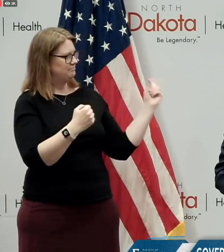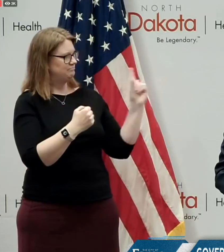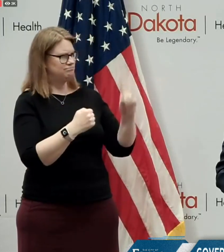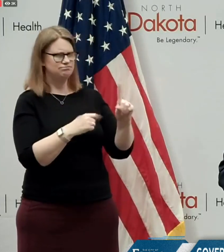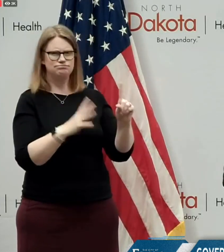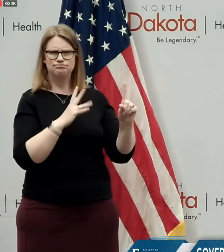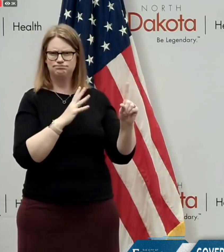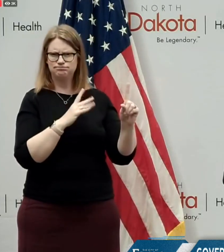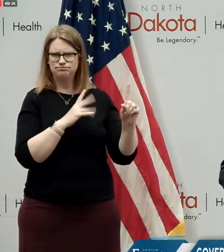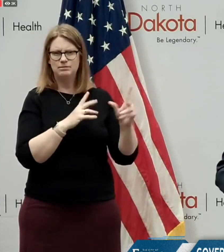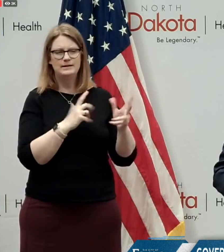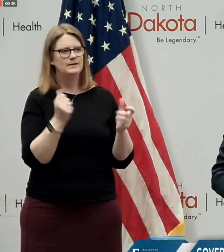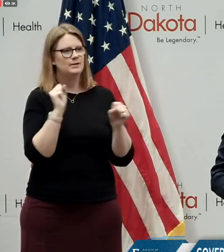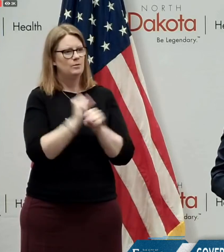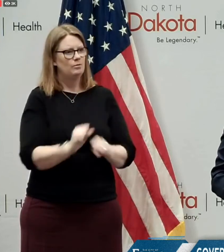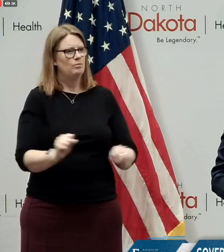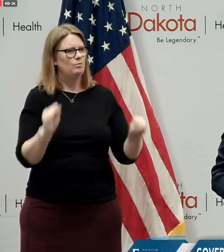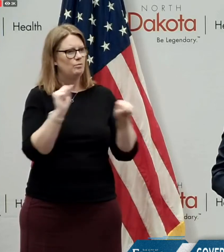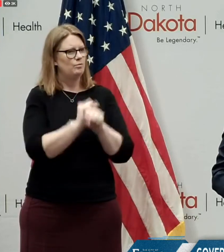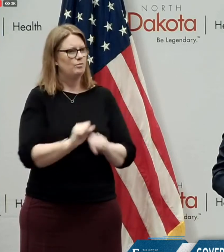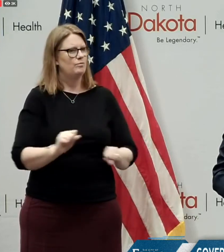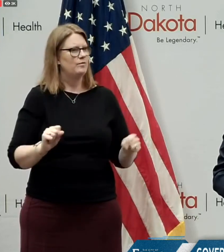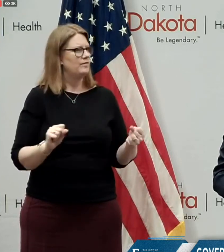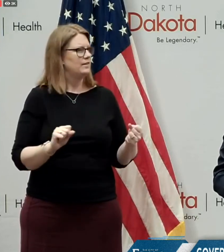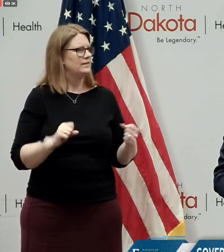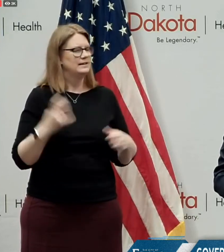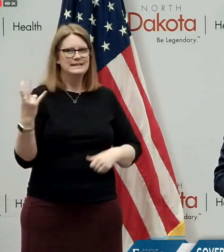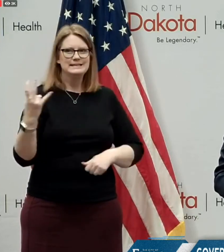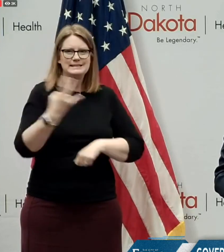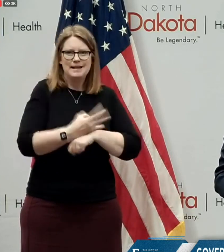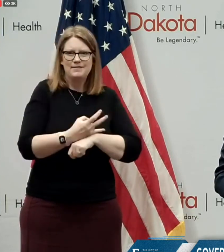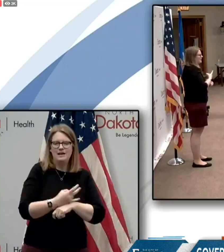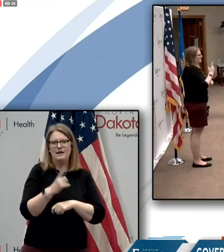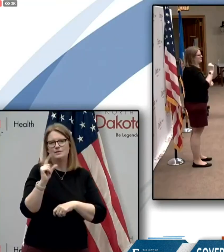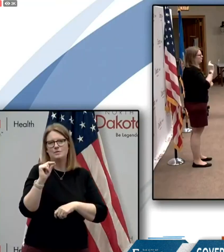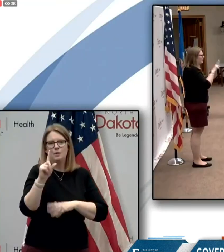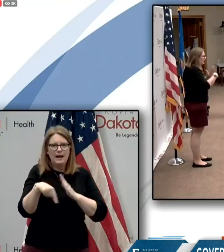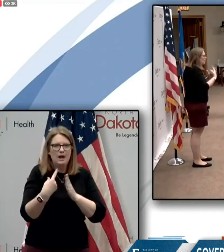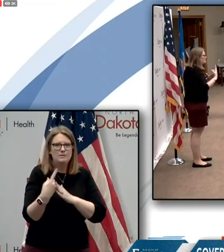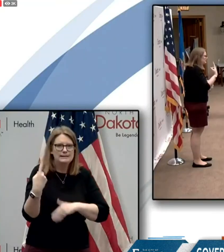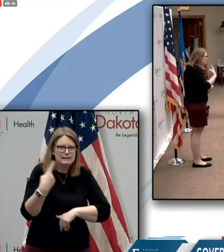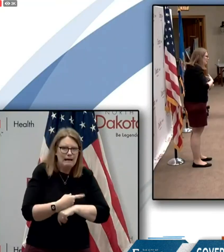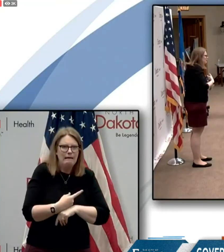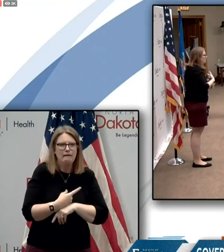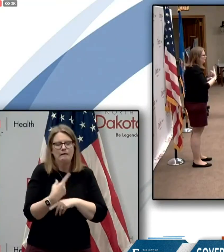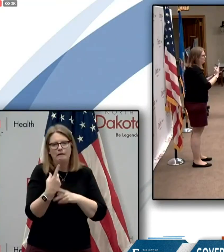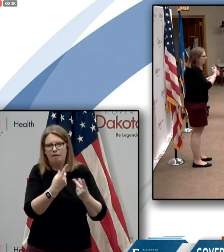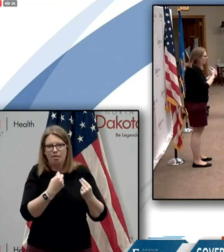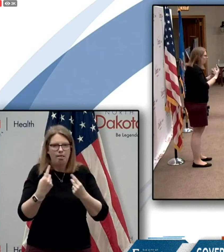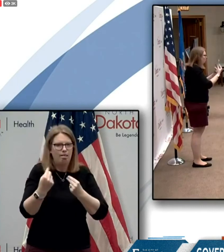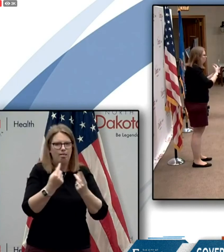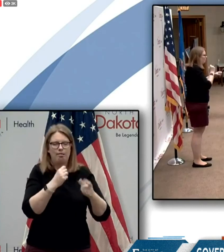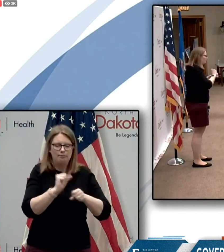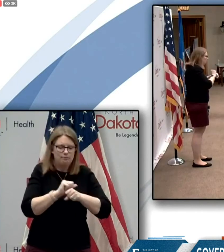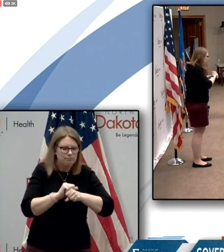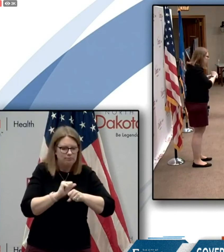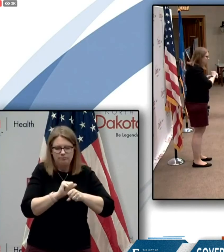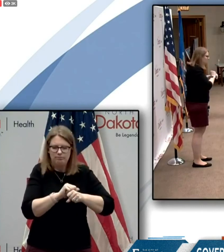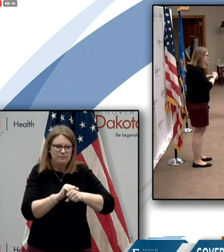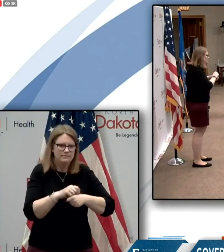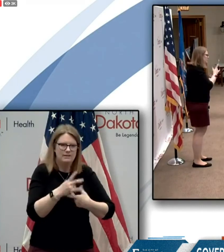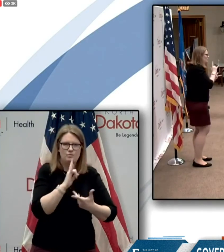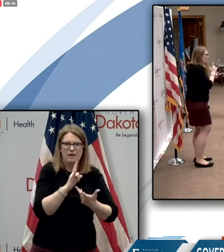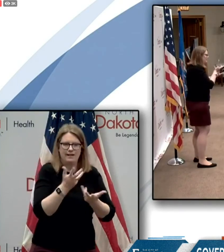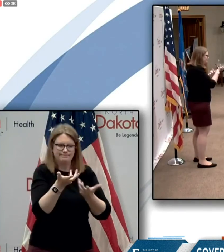been working like 7 days a week, 20 hours a day on all the things related to staying engaged